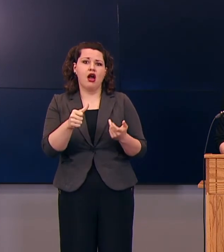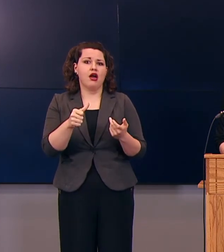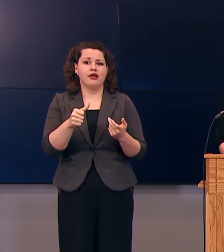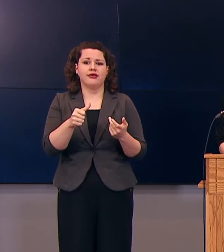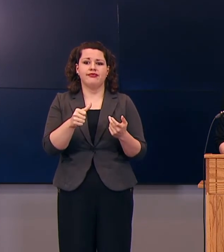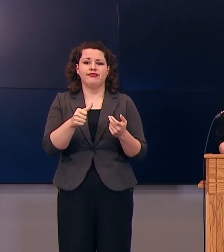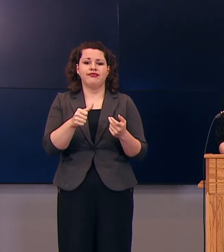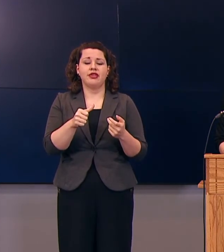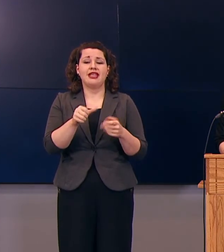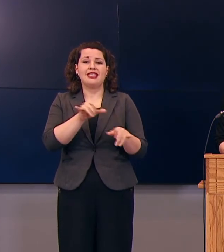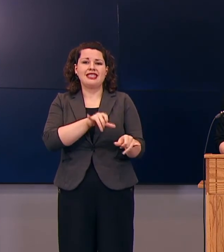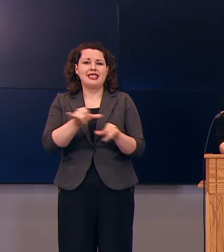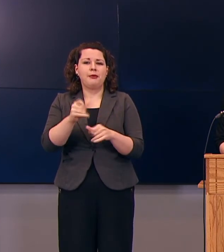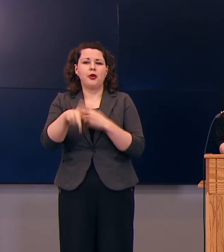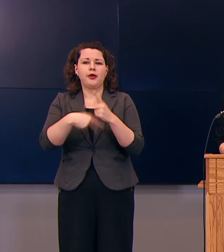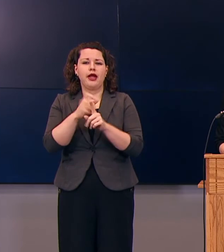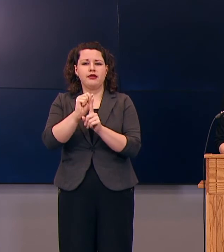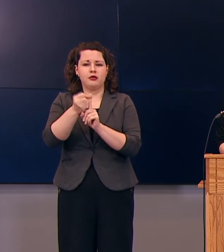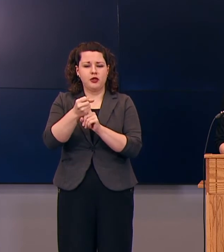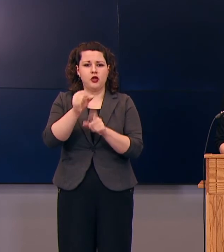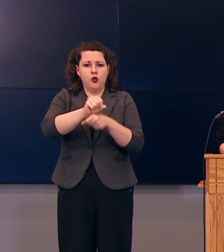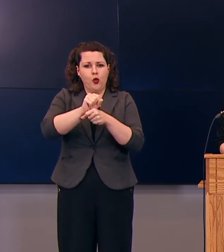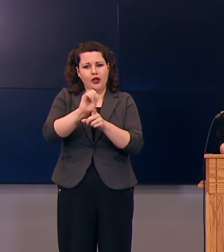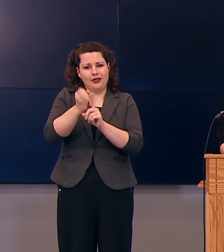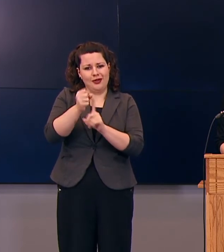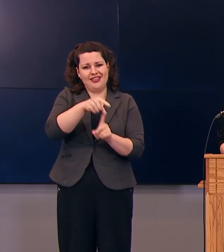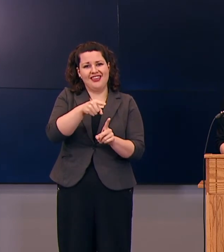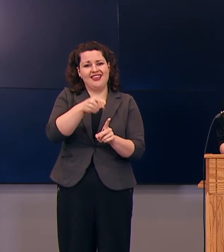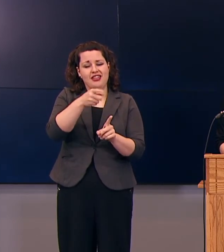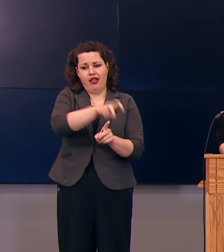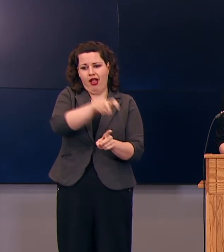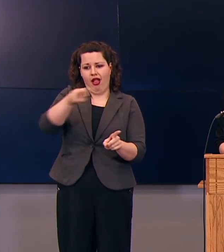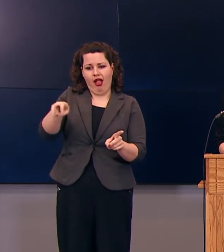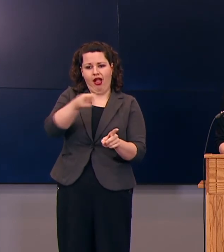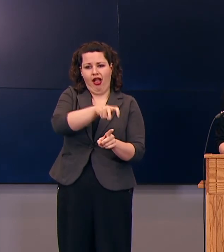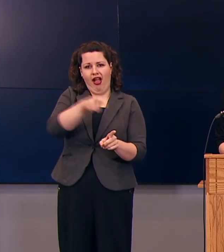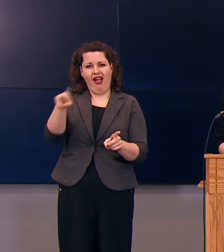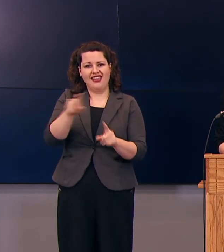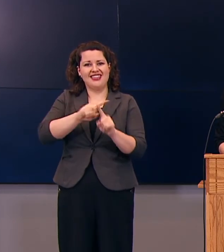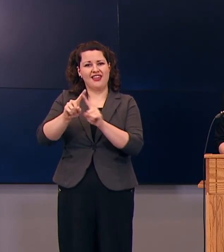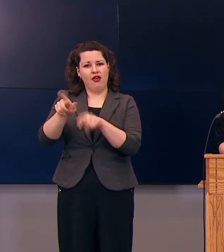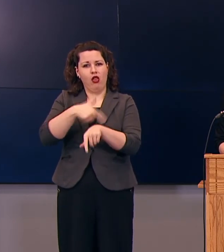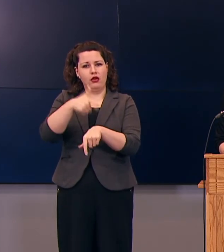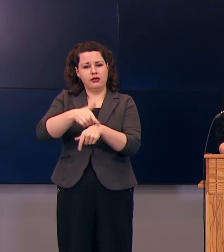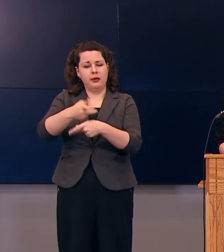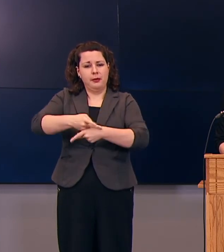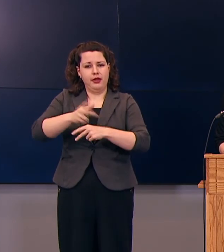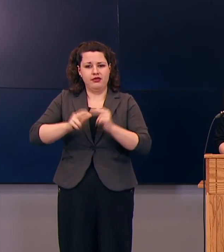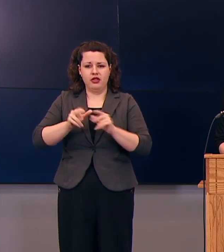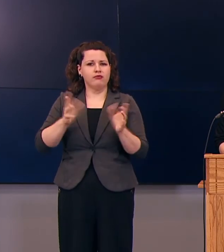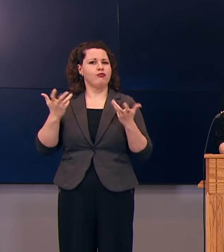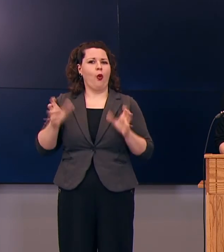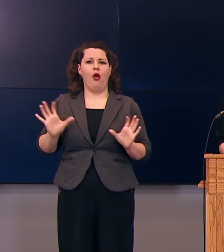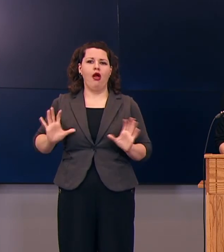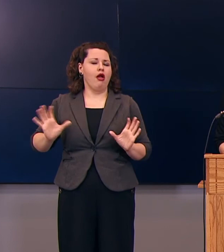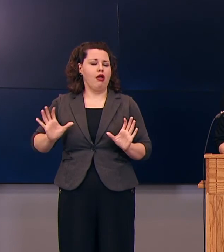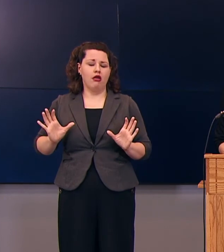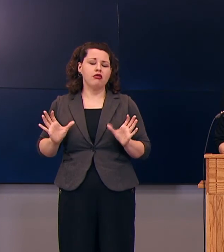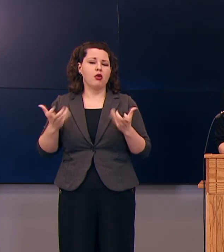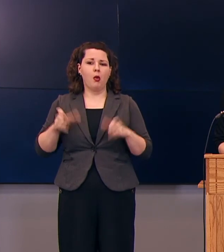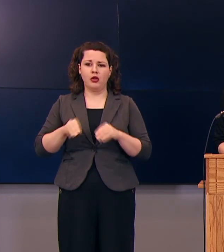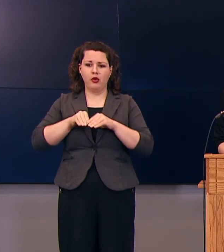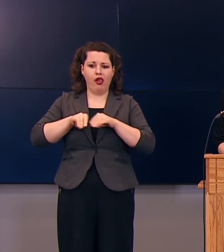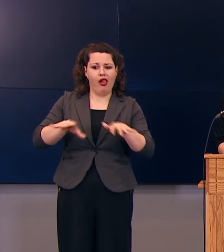between similar settings when they're taking care of patients. We certainly want to prevent the spread of the virus